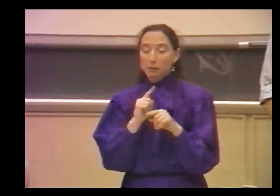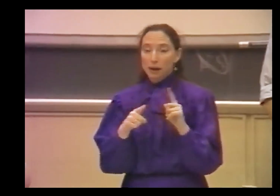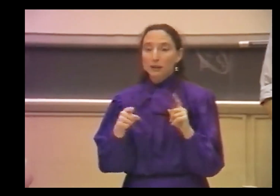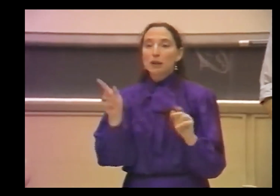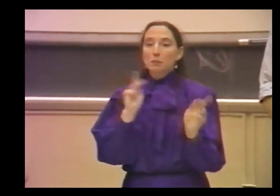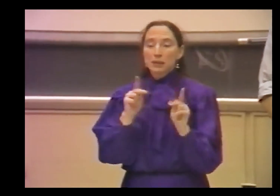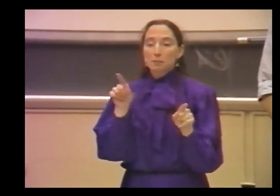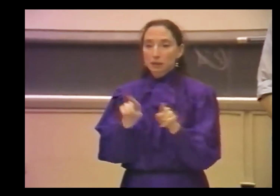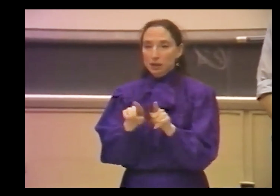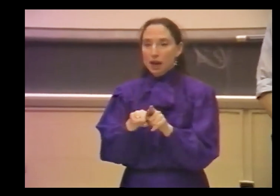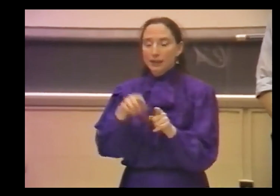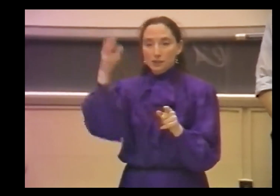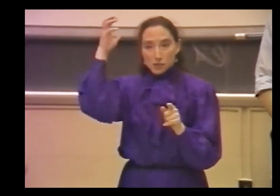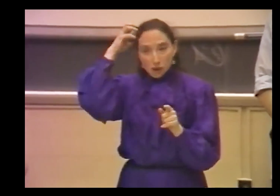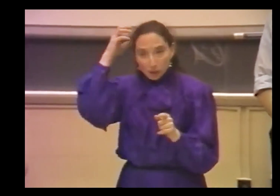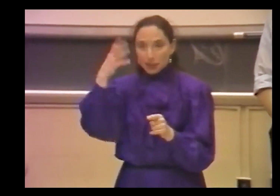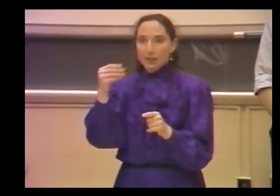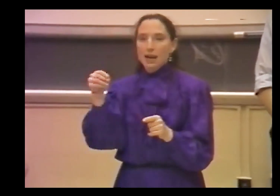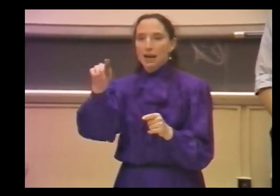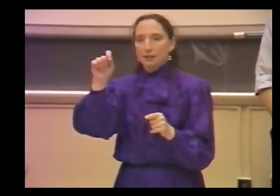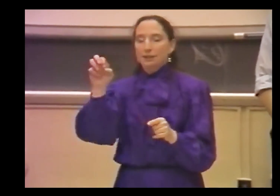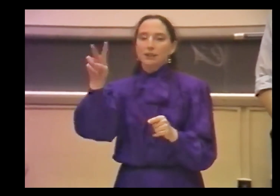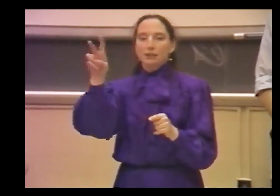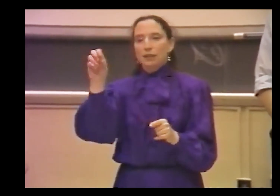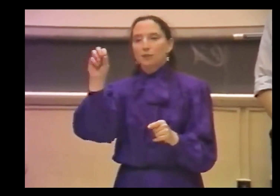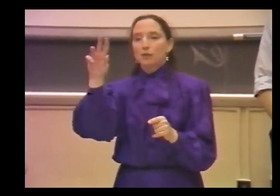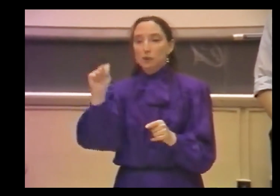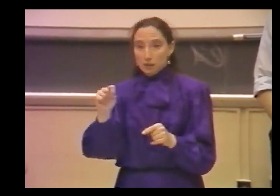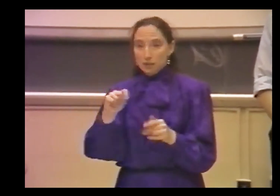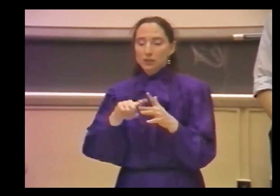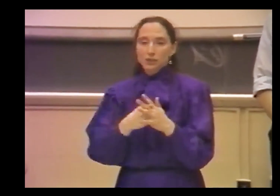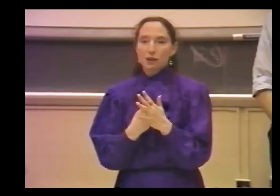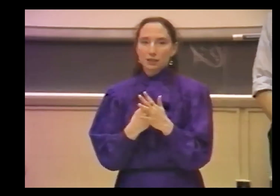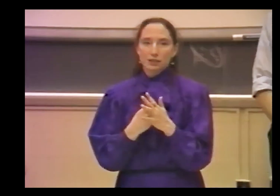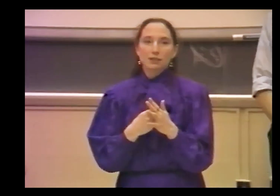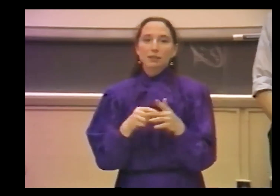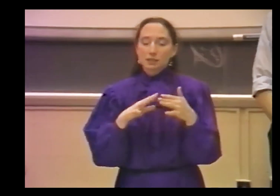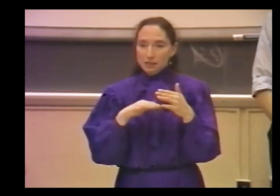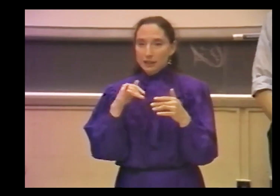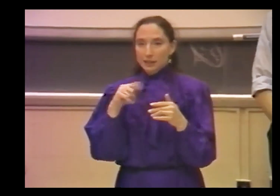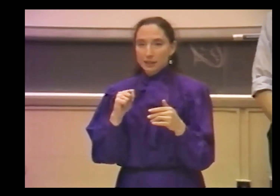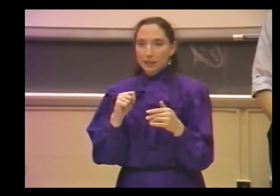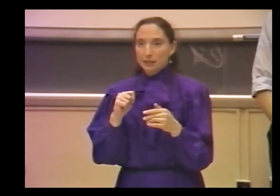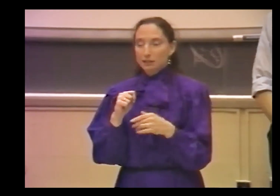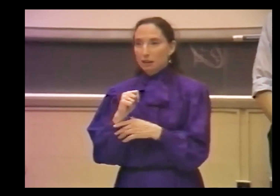but people like Stokey and Tervoort started studying it